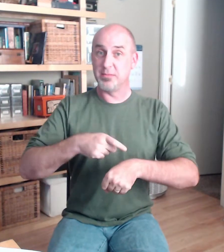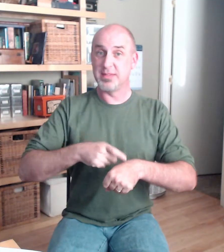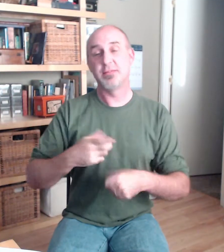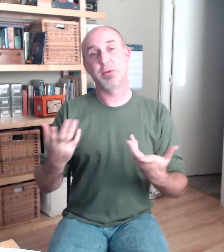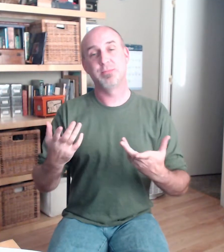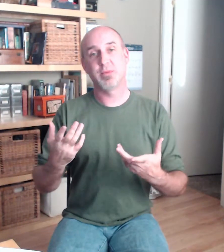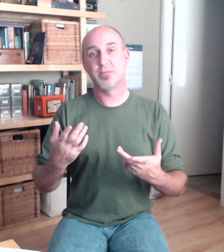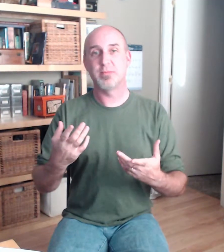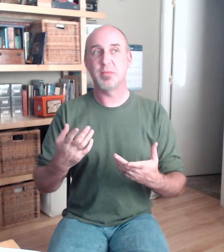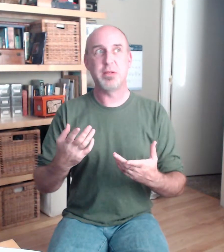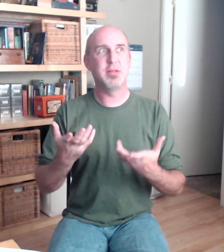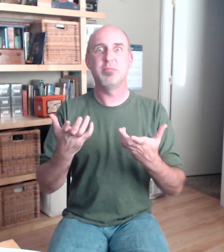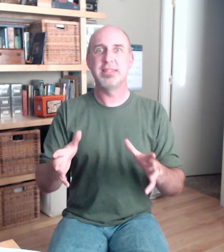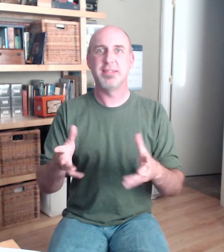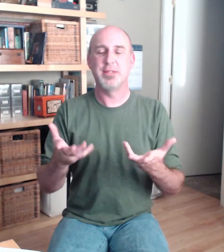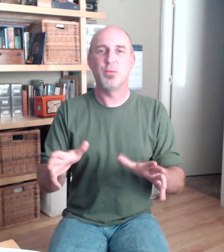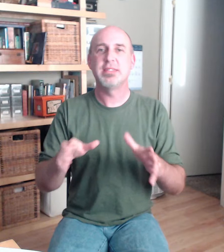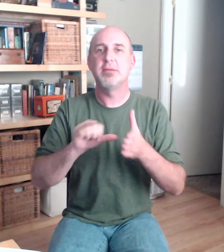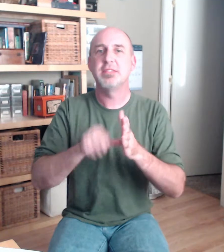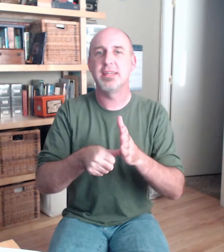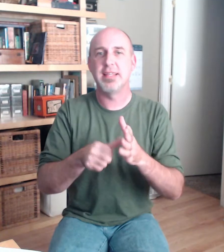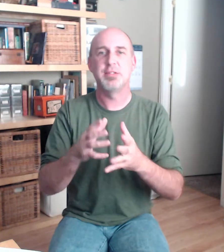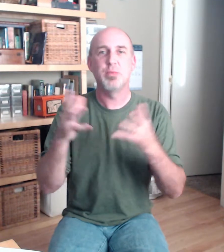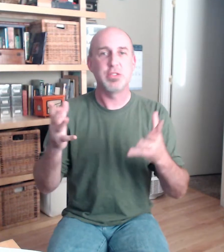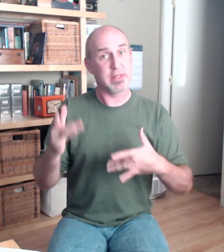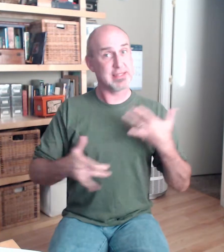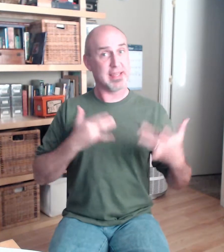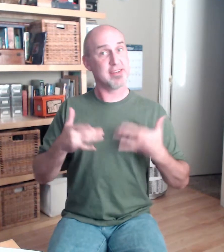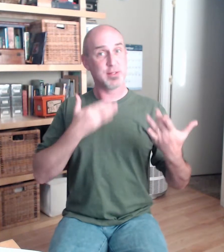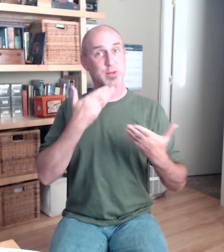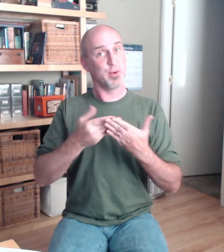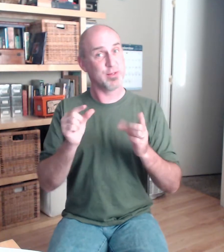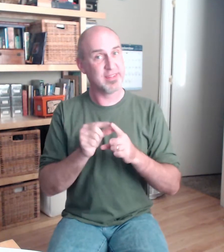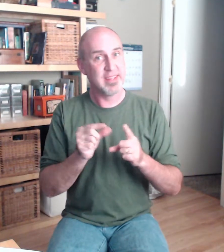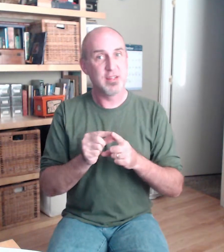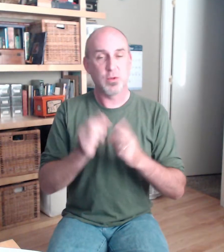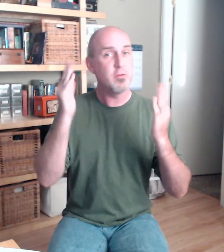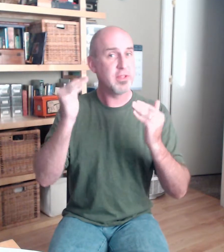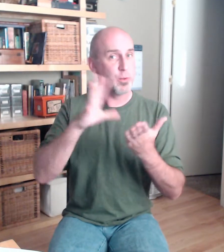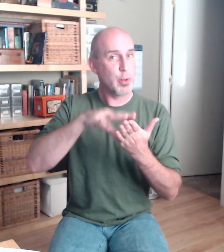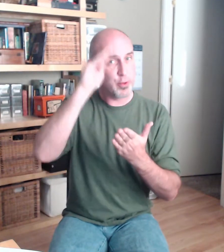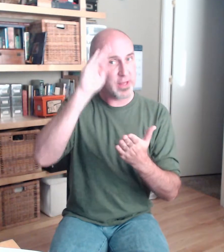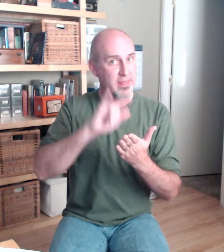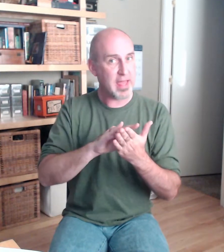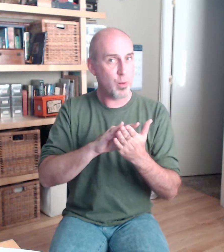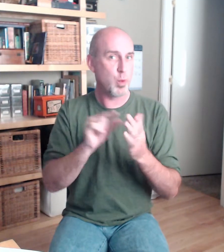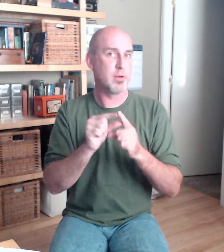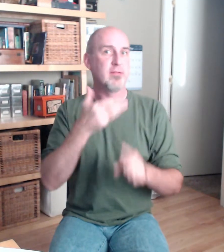times. So I didn't mean, I didn't want to emphasize that too much, but excited is a good word. So hopefully you learned that word even